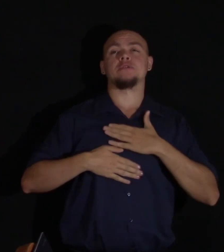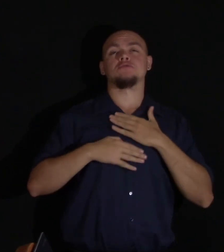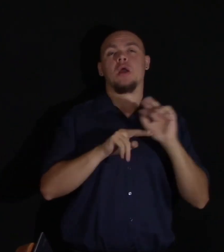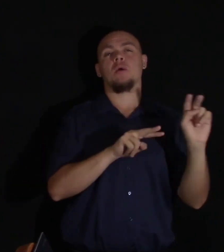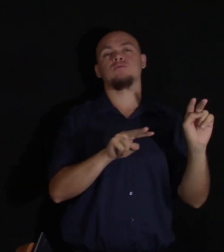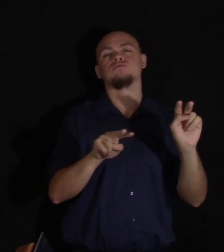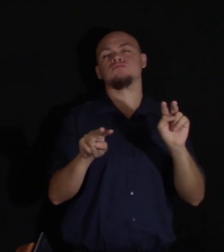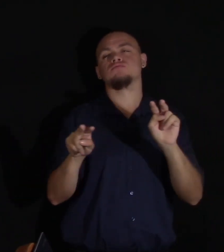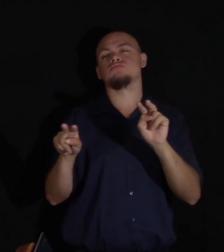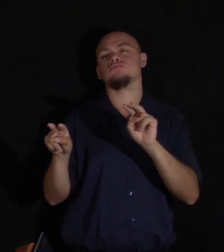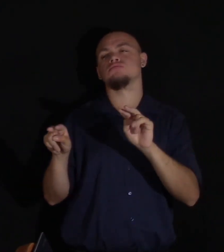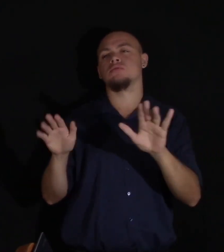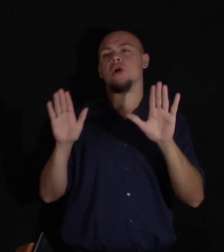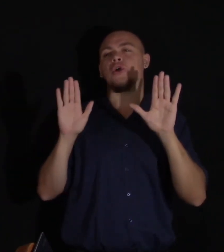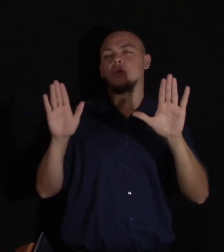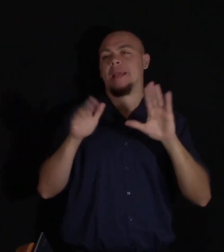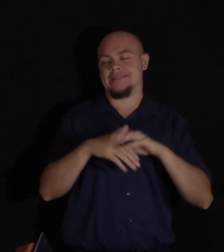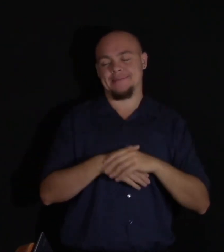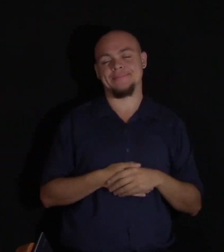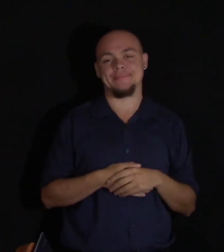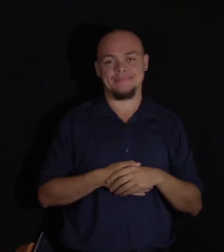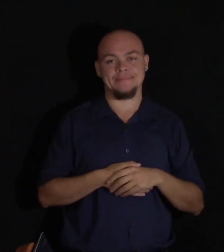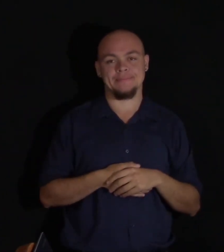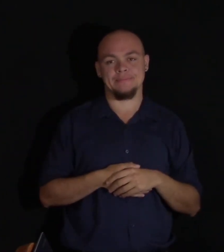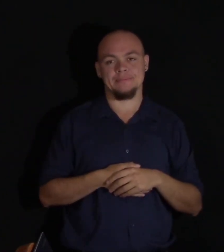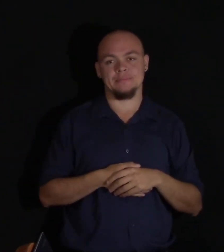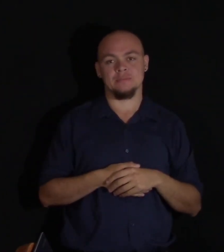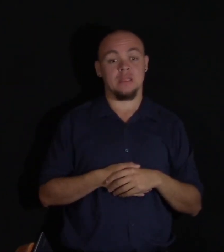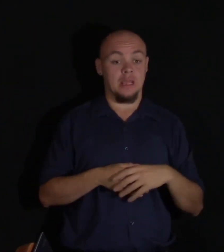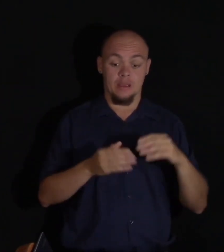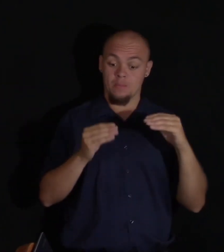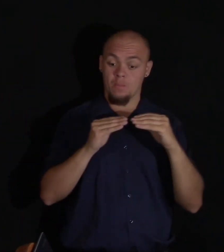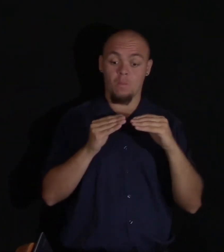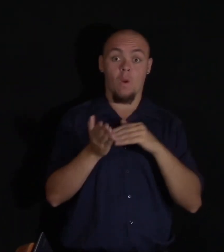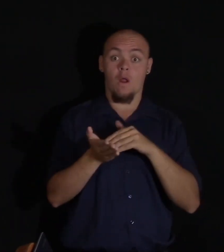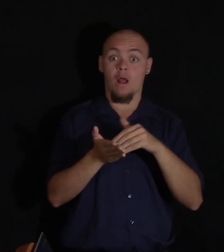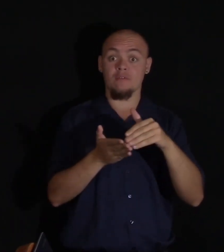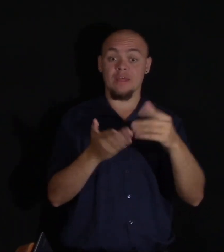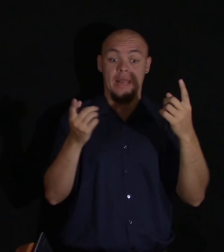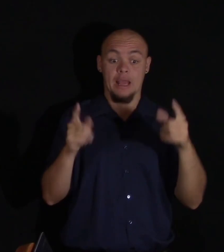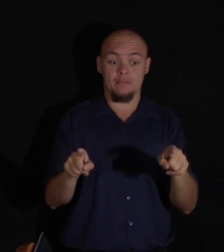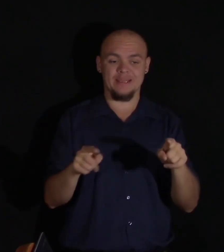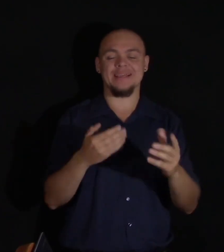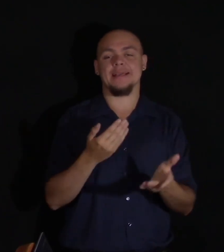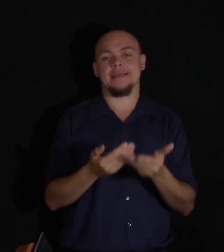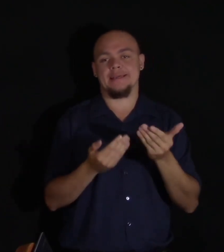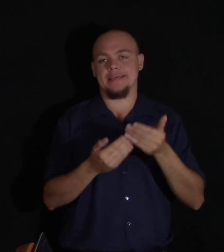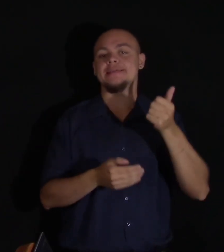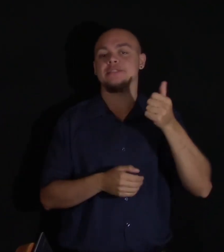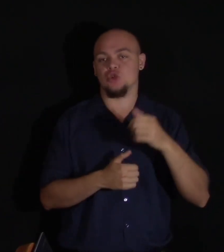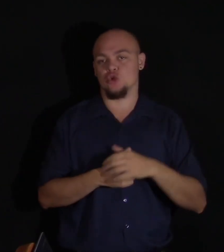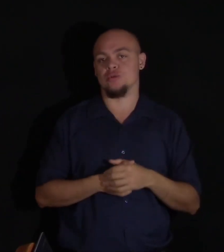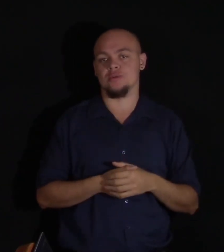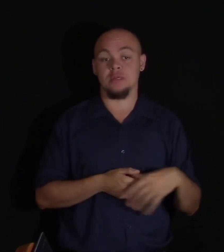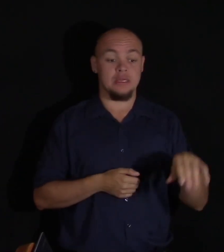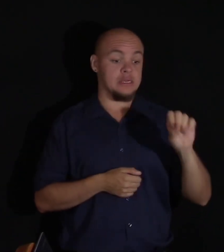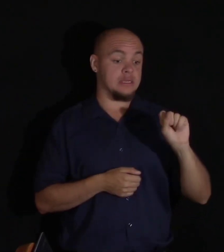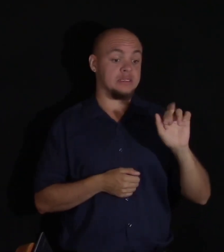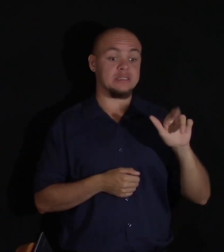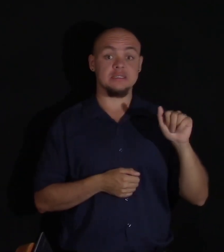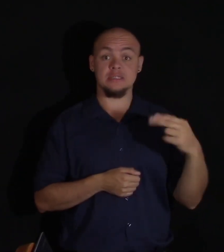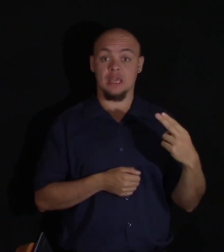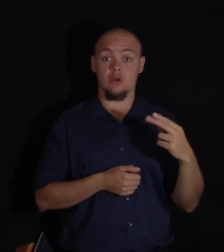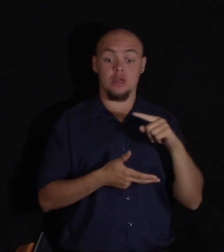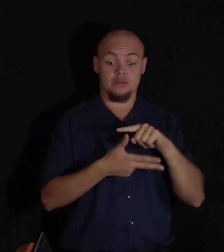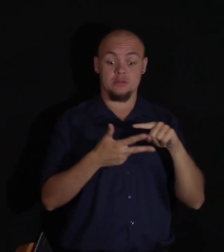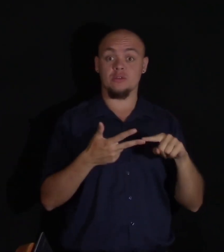view. And the more often you do this, the easier it becomes. And if Sarah had done all that,